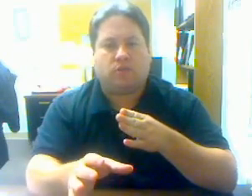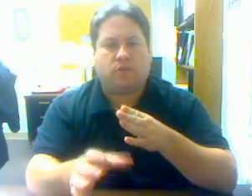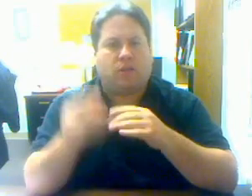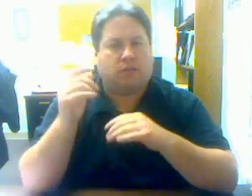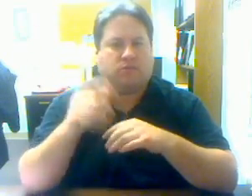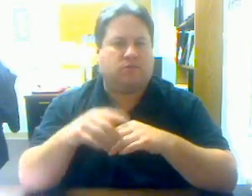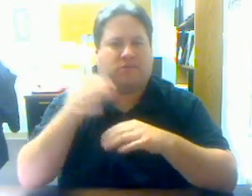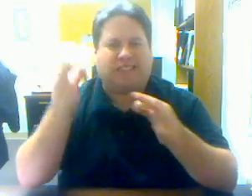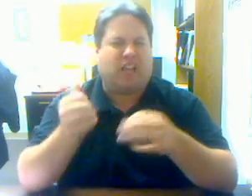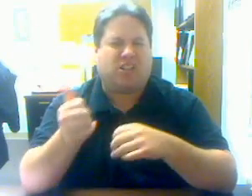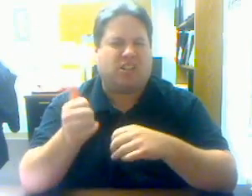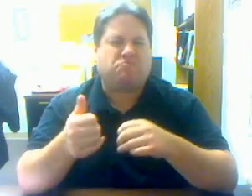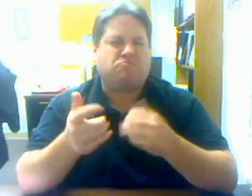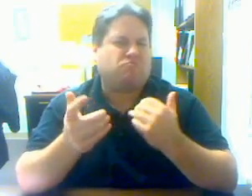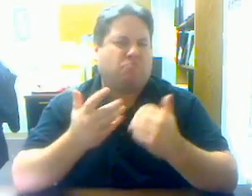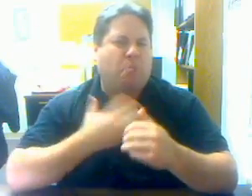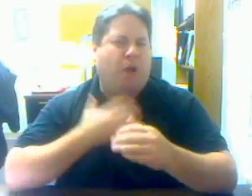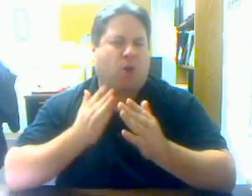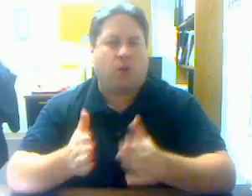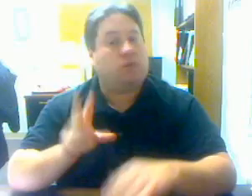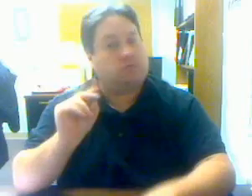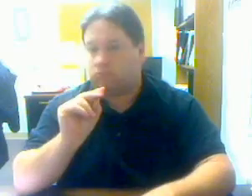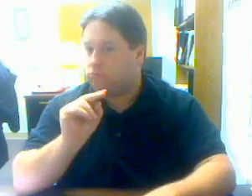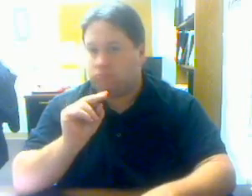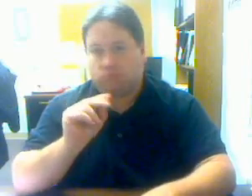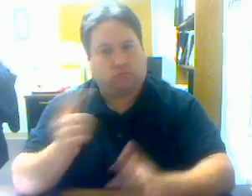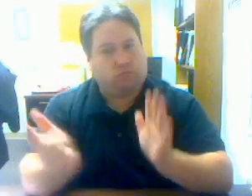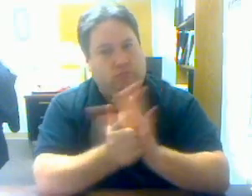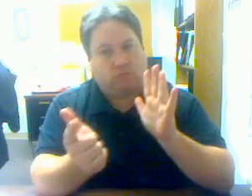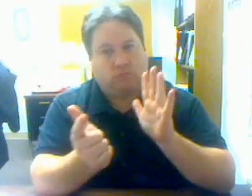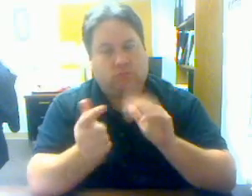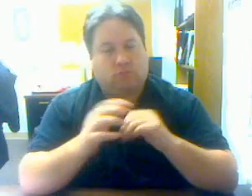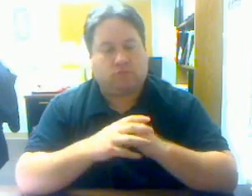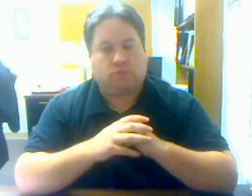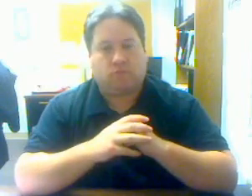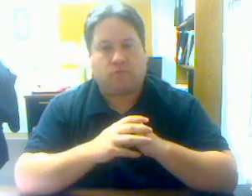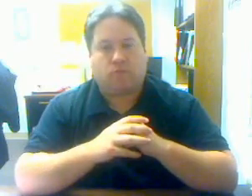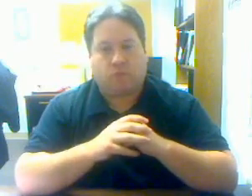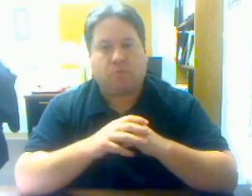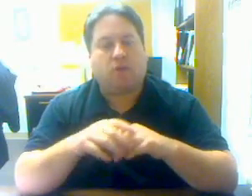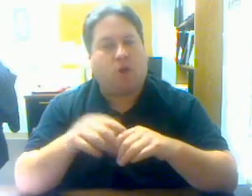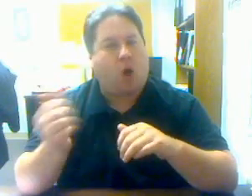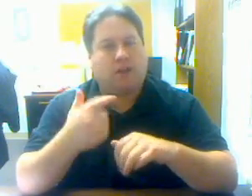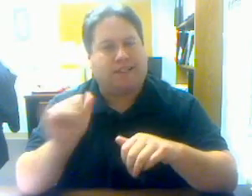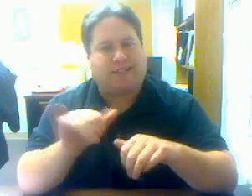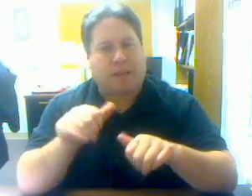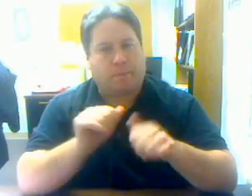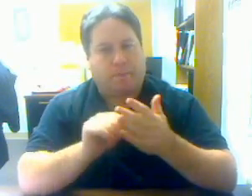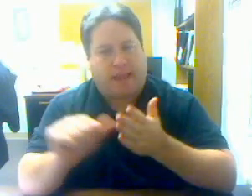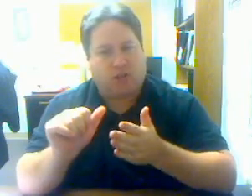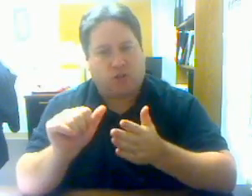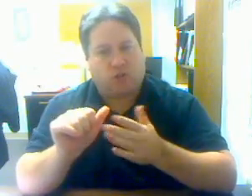page, so you have different interventions, it's not going to work. Okay. Behavior